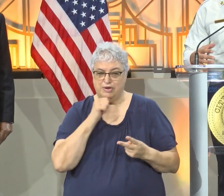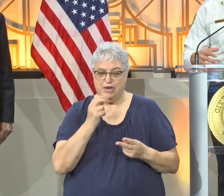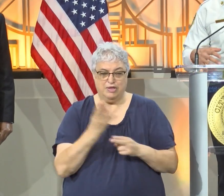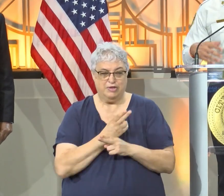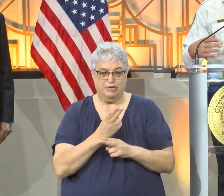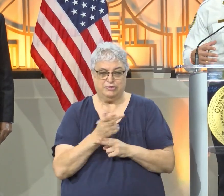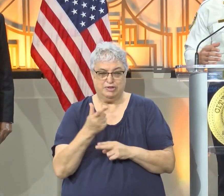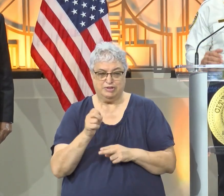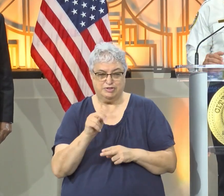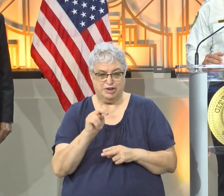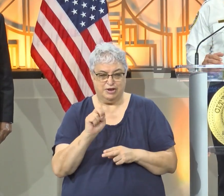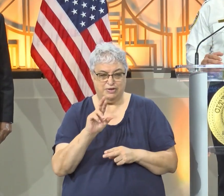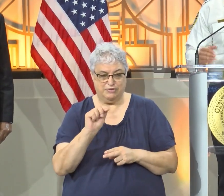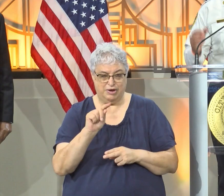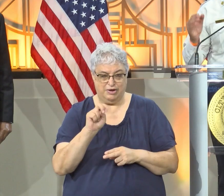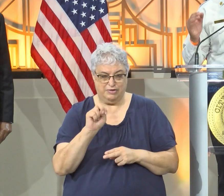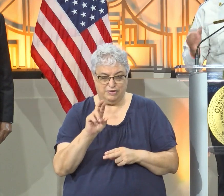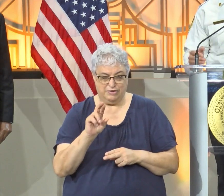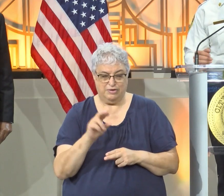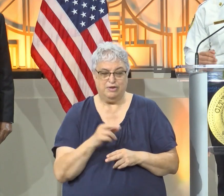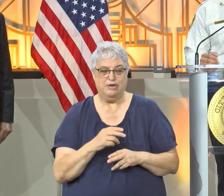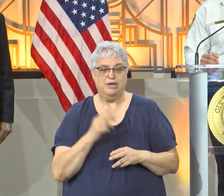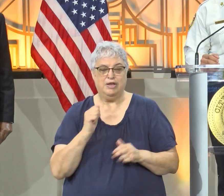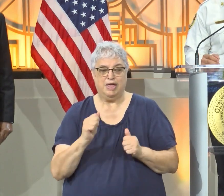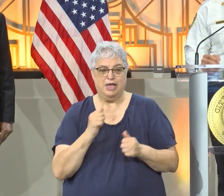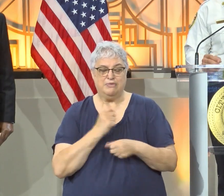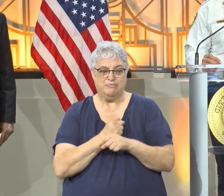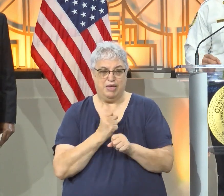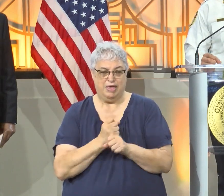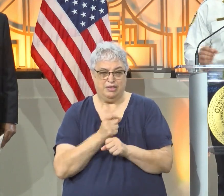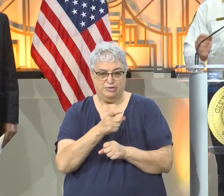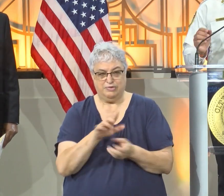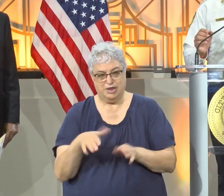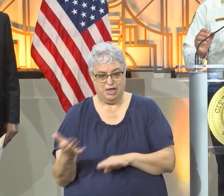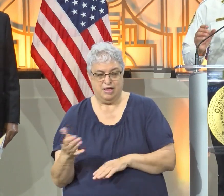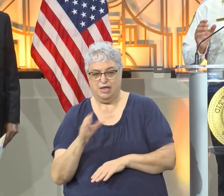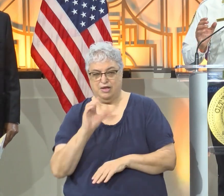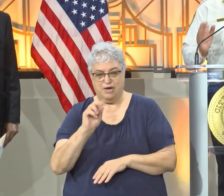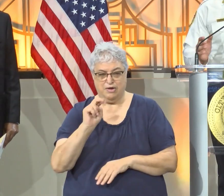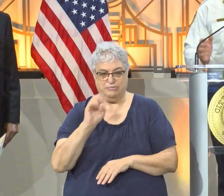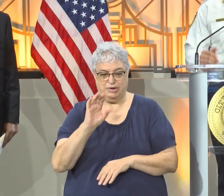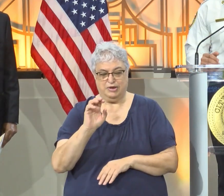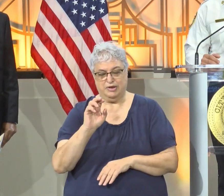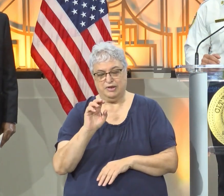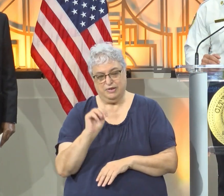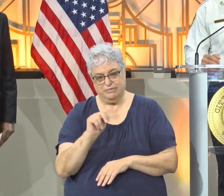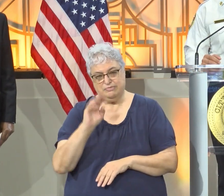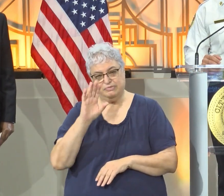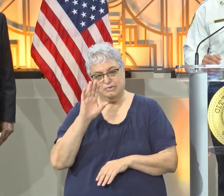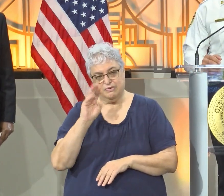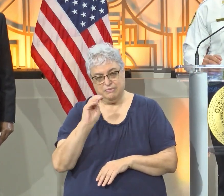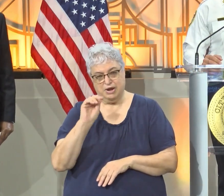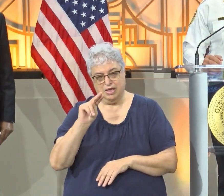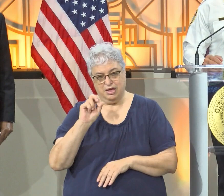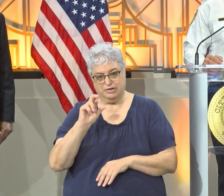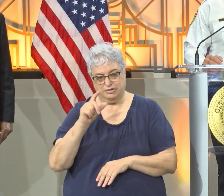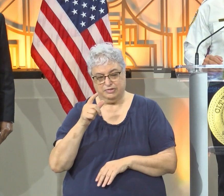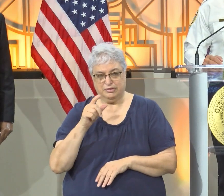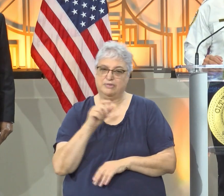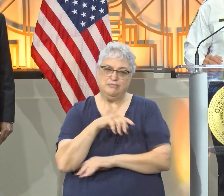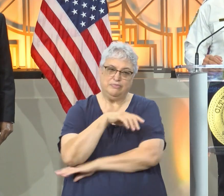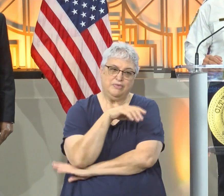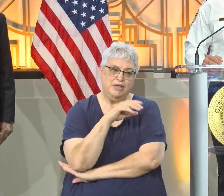inside the home. They cause carbon monoxide that can be deadly. Keep your cell phones charged.